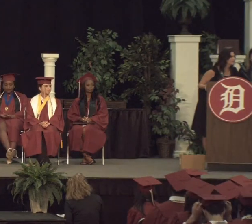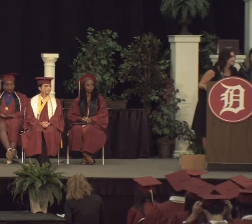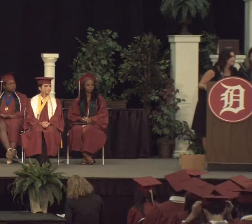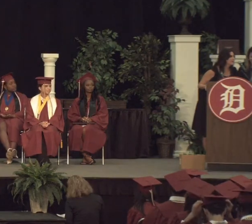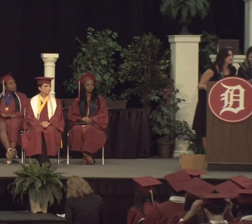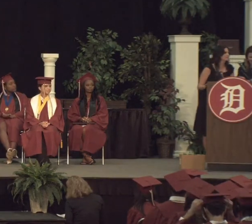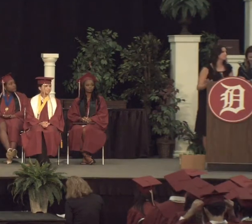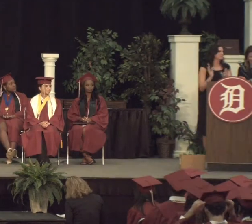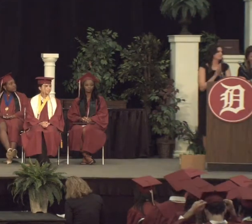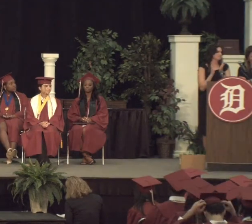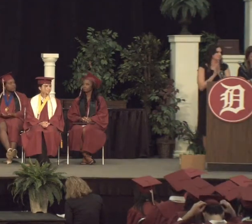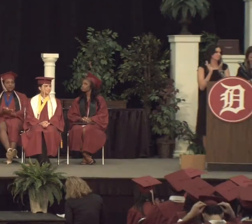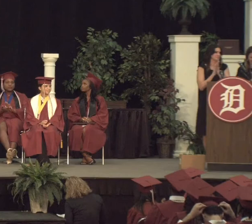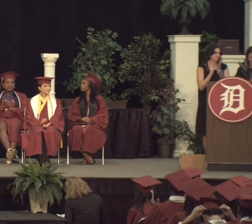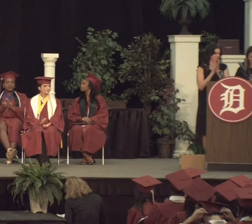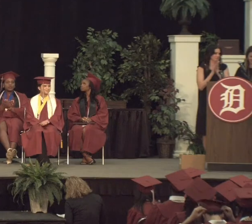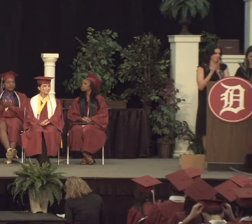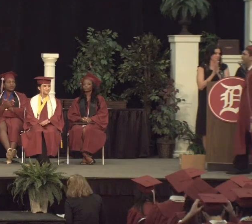Sarah Salmada.